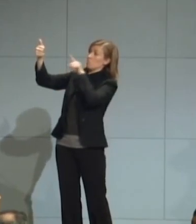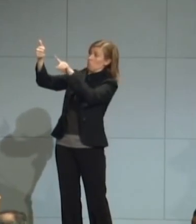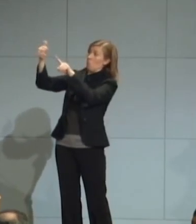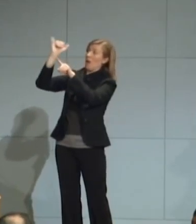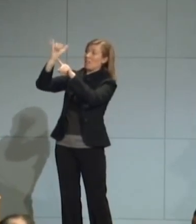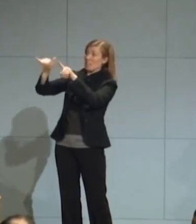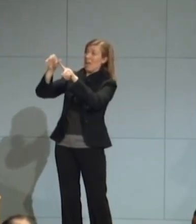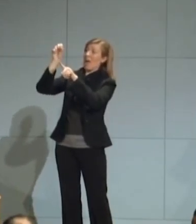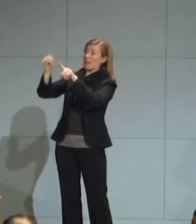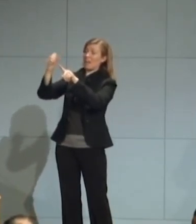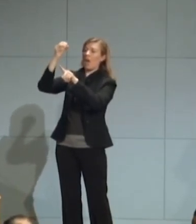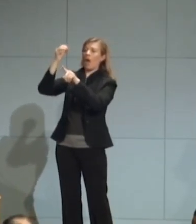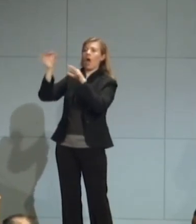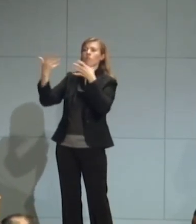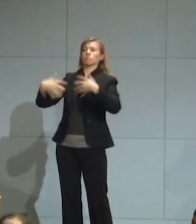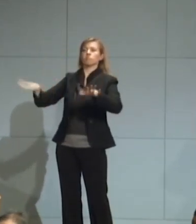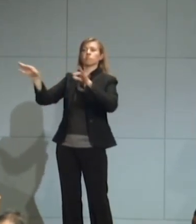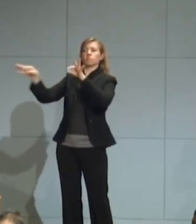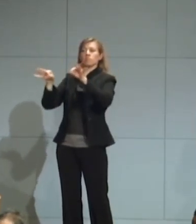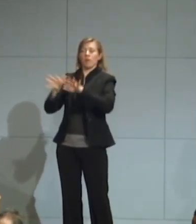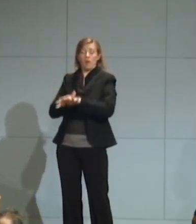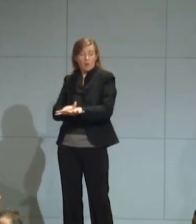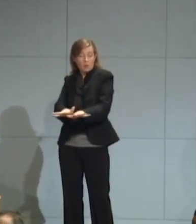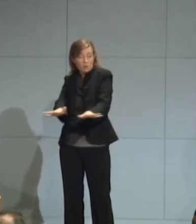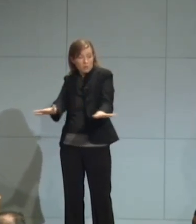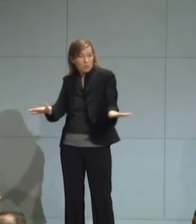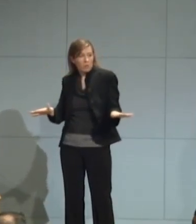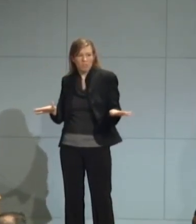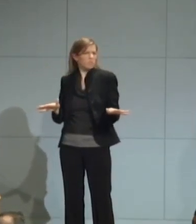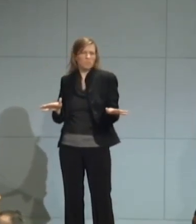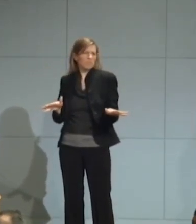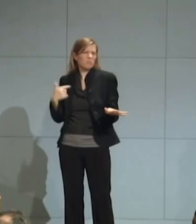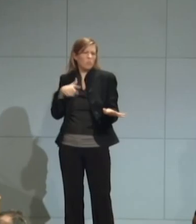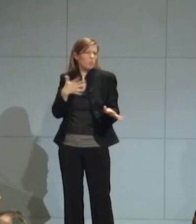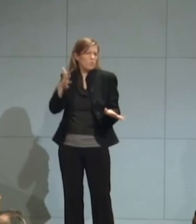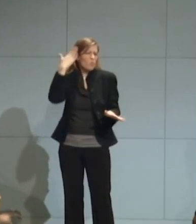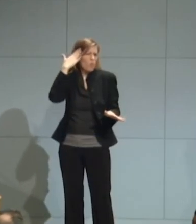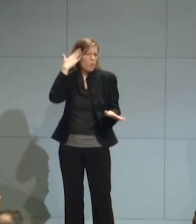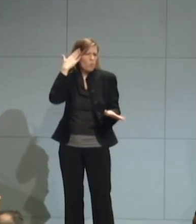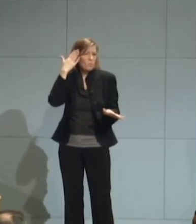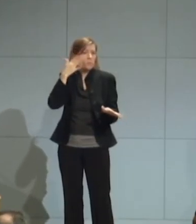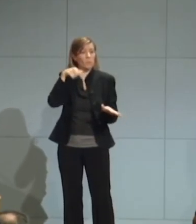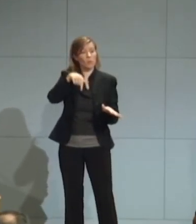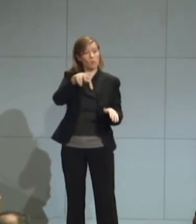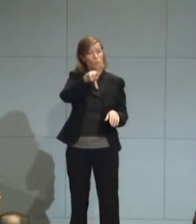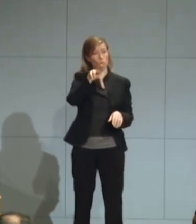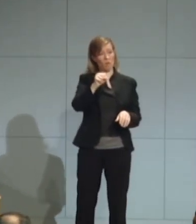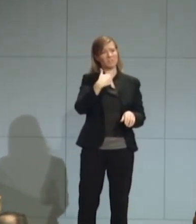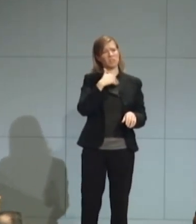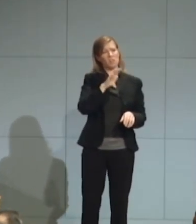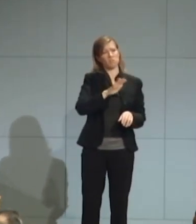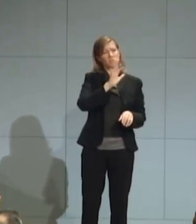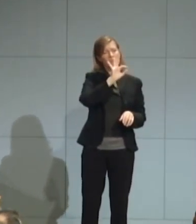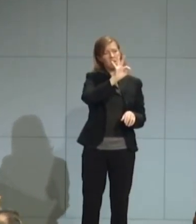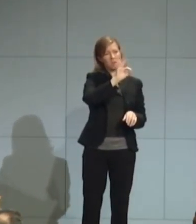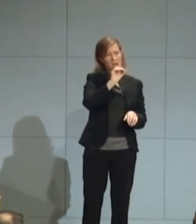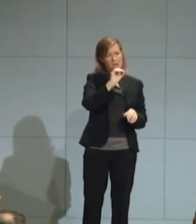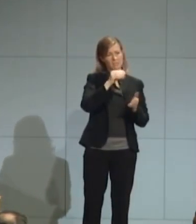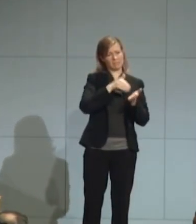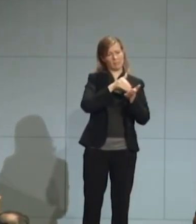the United States, does not tell us anything in and of itself about the larger issues